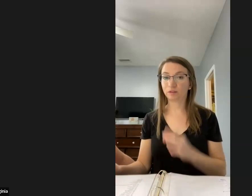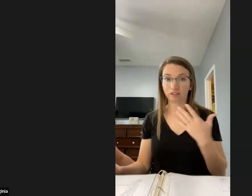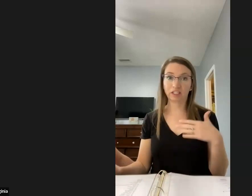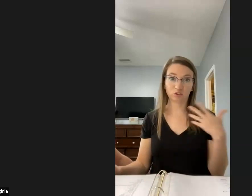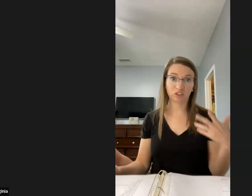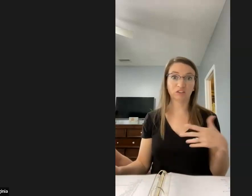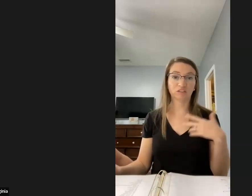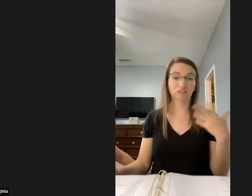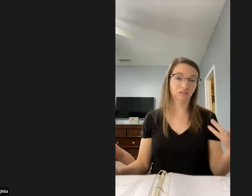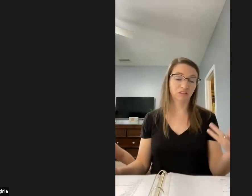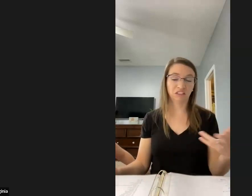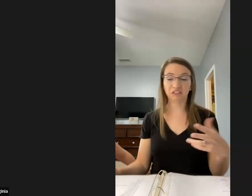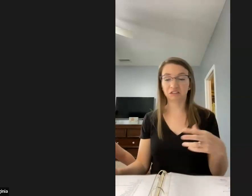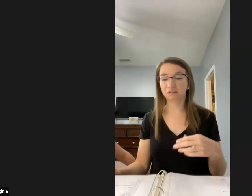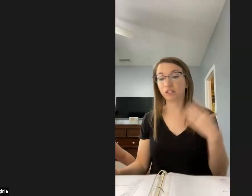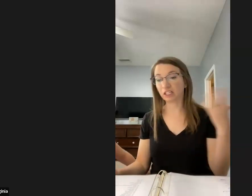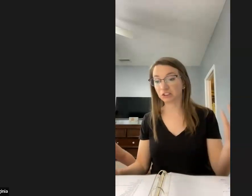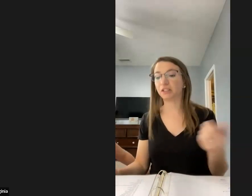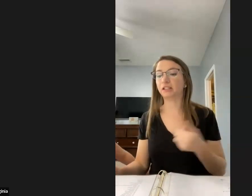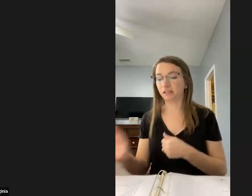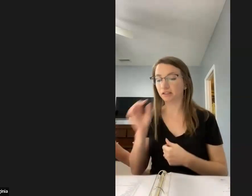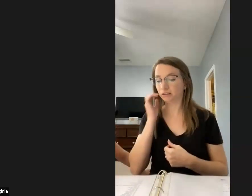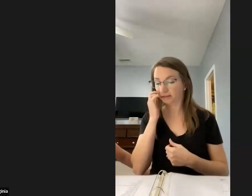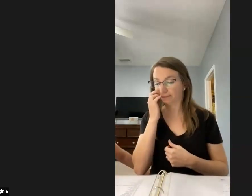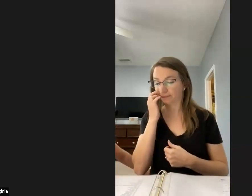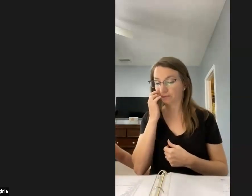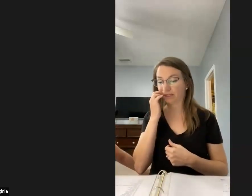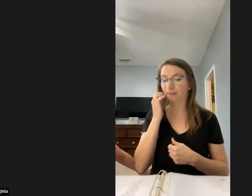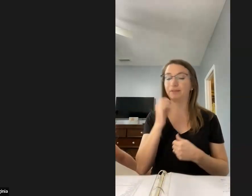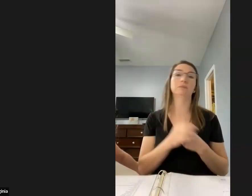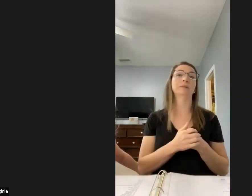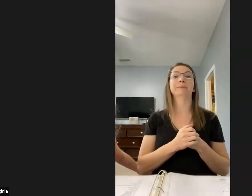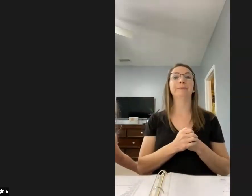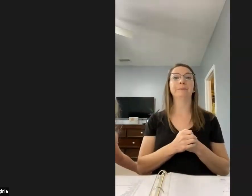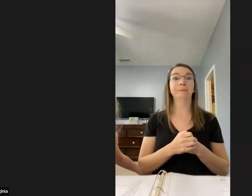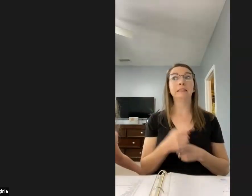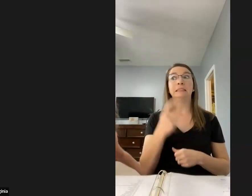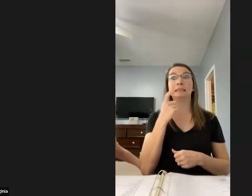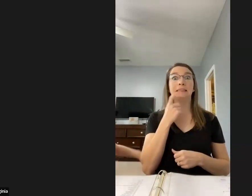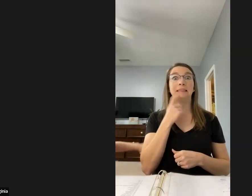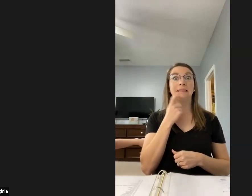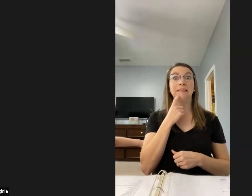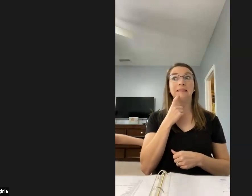The hairdresser, or hair salon, I like to do that. Okay, how about this one?